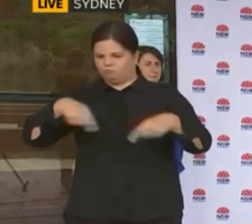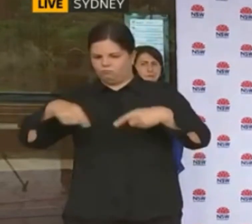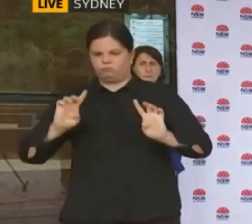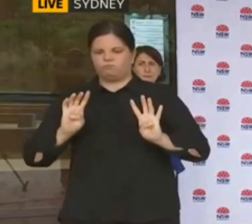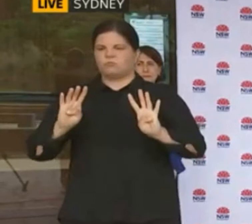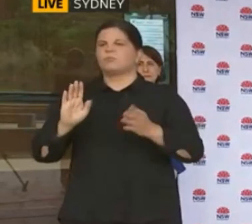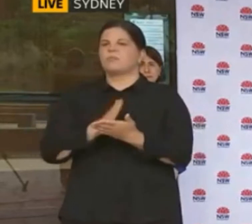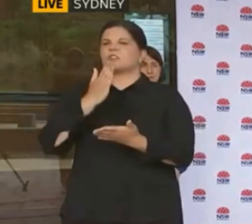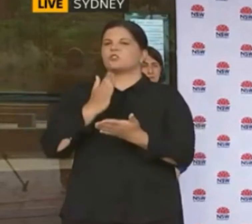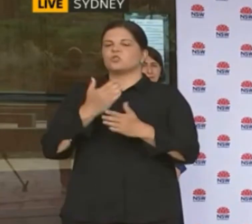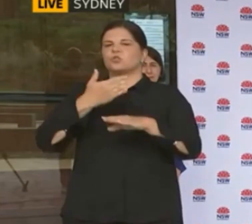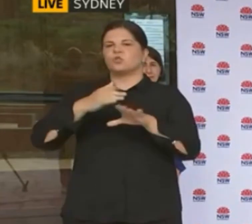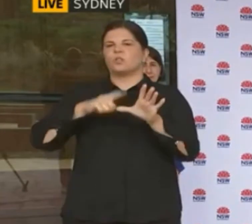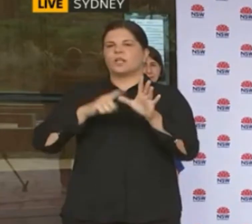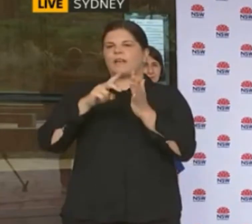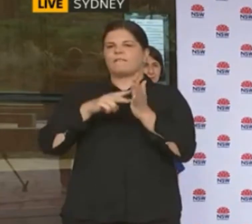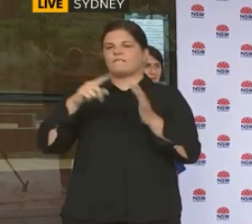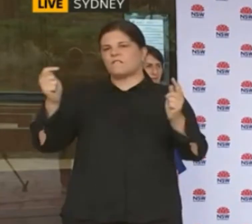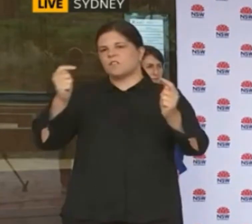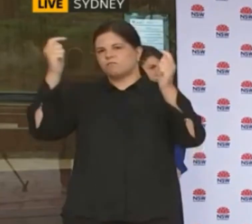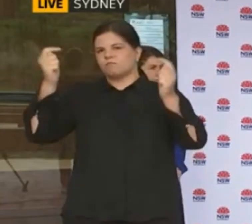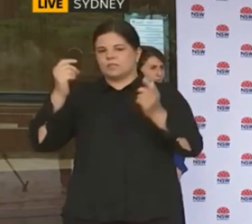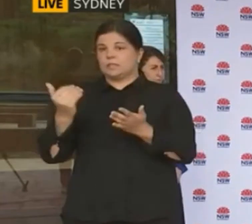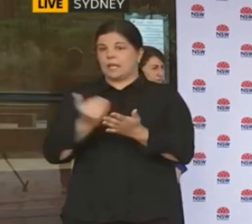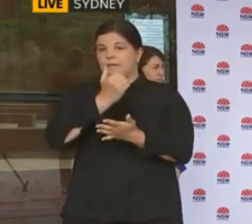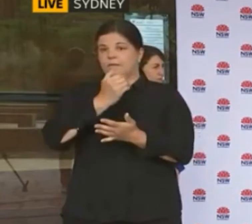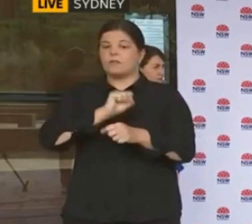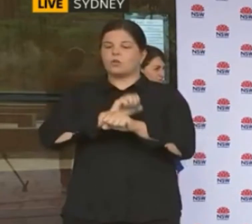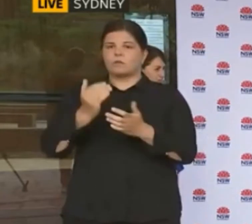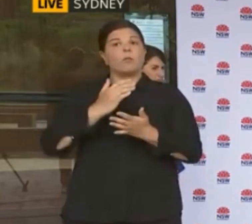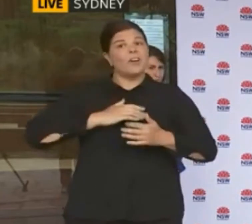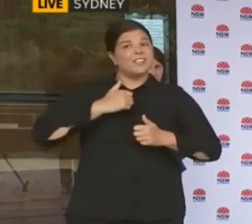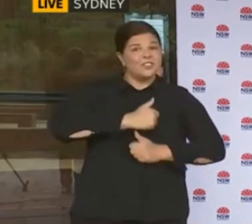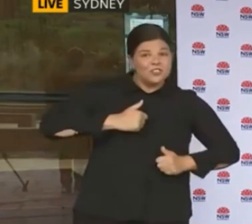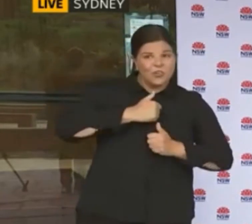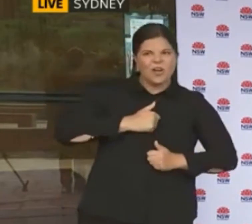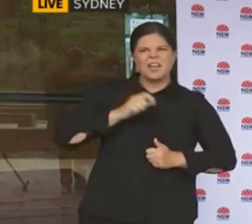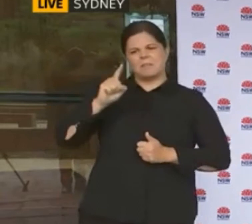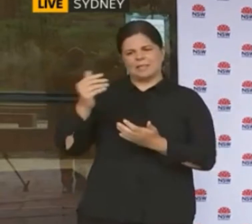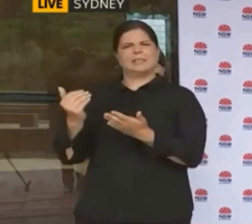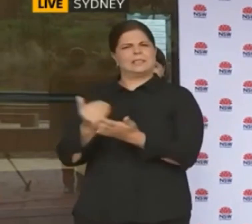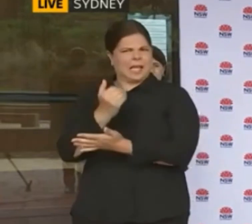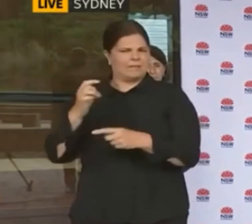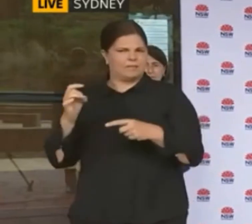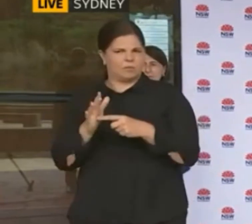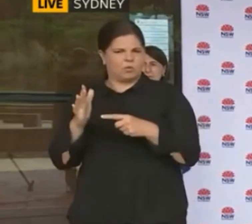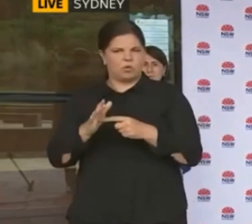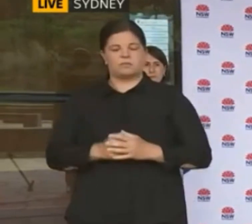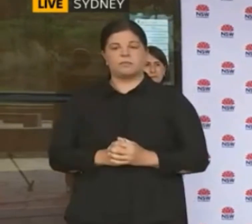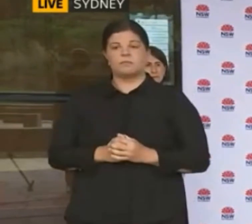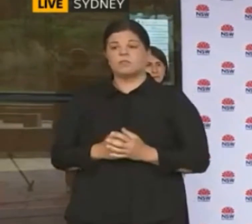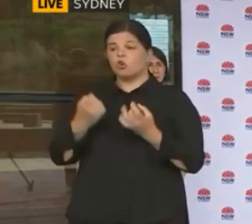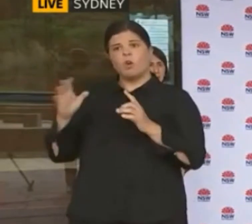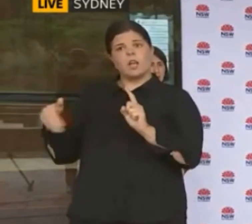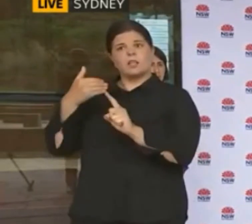Eve celebrations are safe, particularly COVID safe, and as enjoyable as possible for everyone. So police for some time now have been